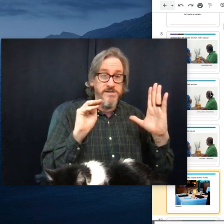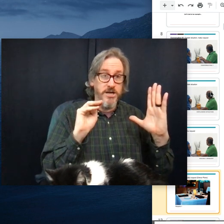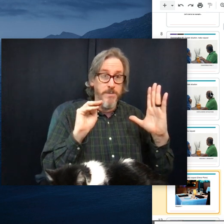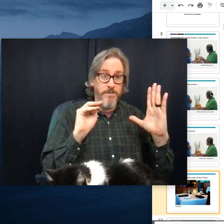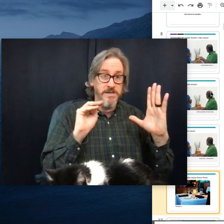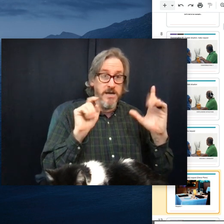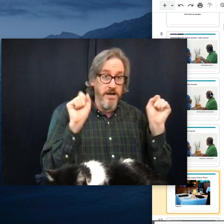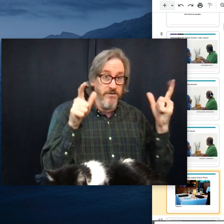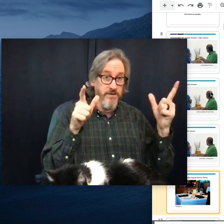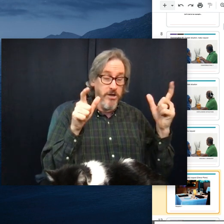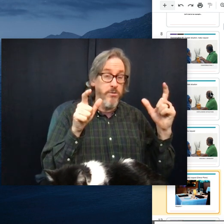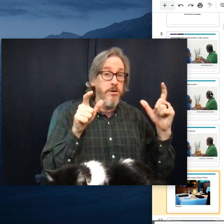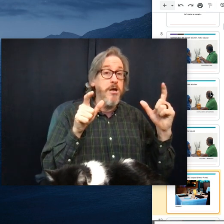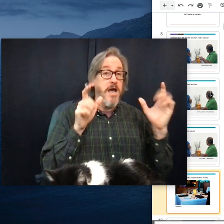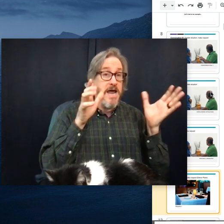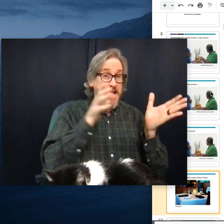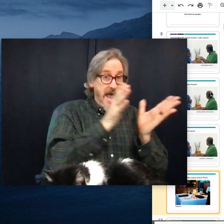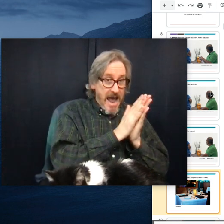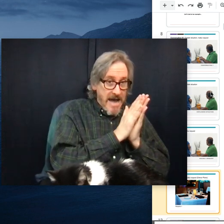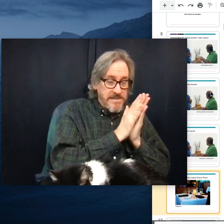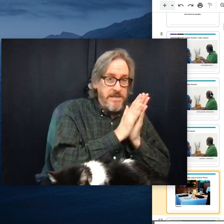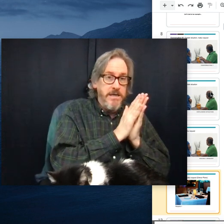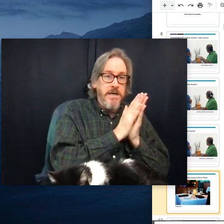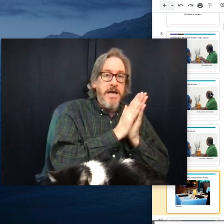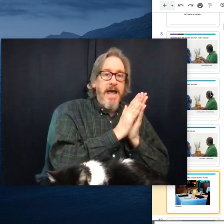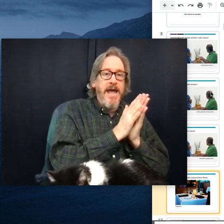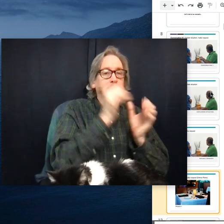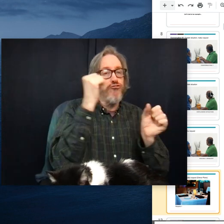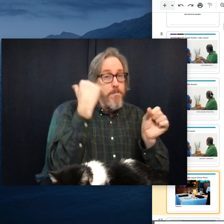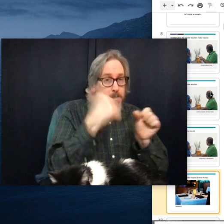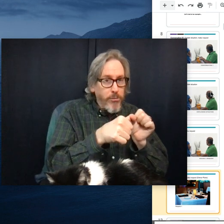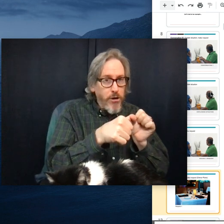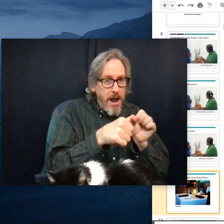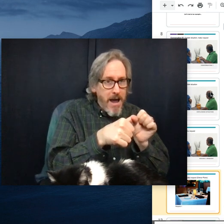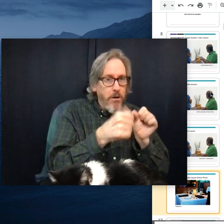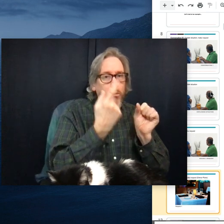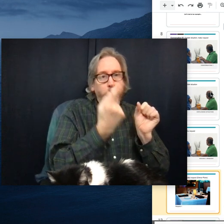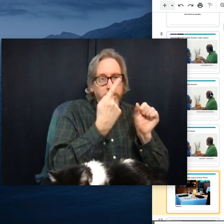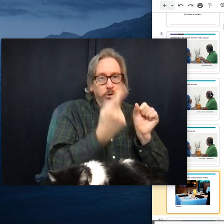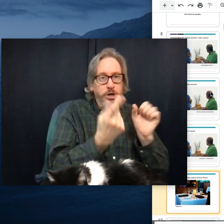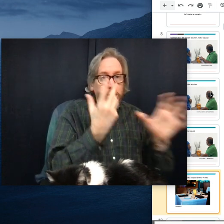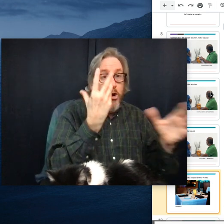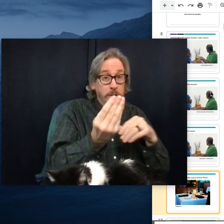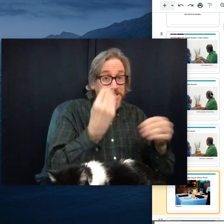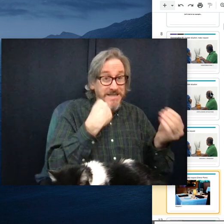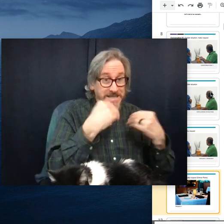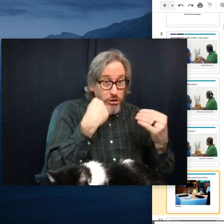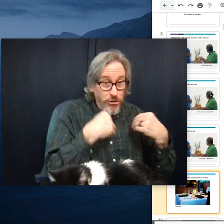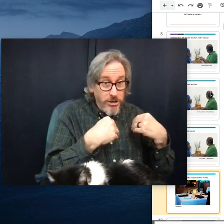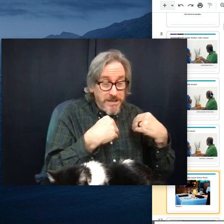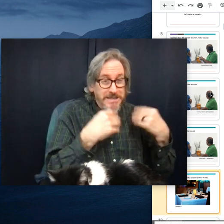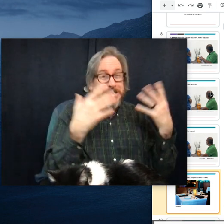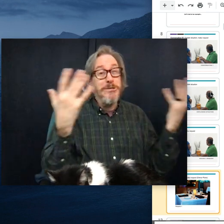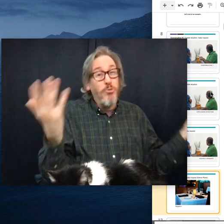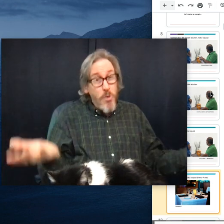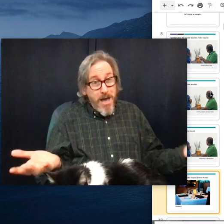Melvin's going to come up in the video and ask, hey, remember how we were going to go out to